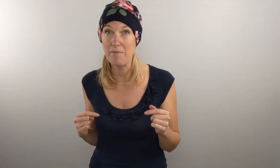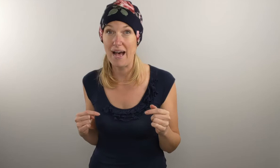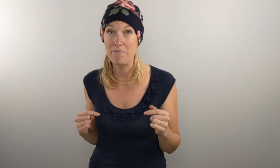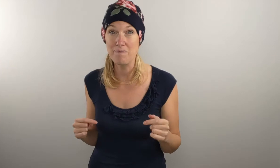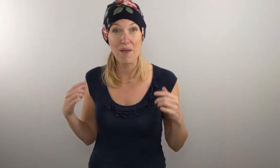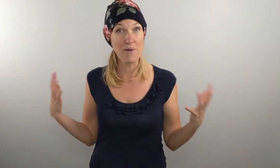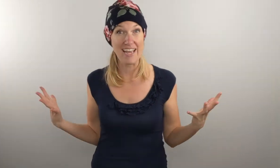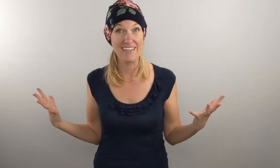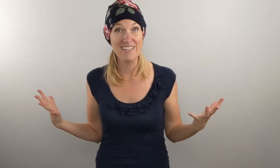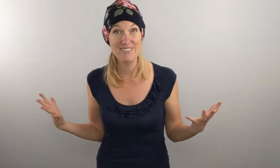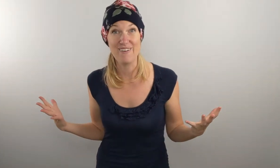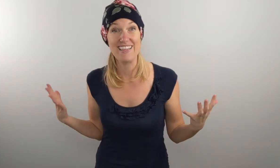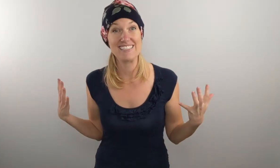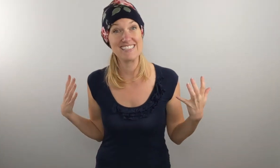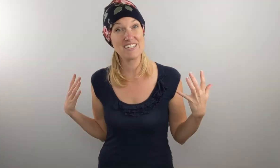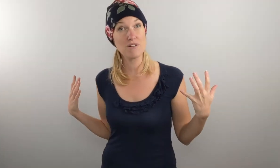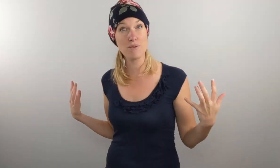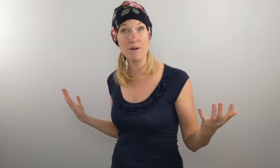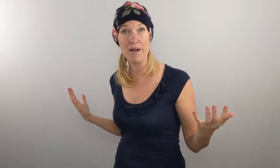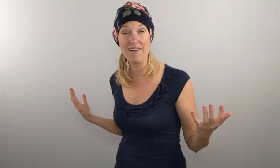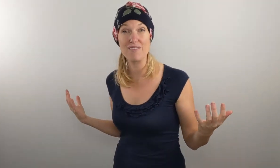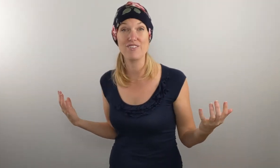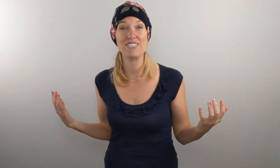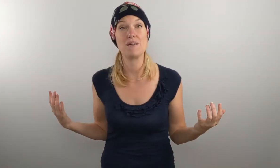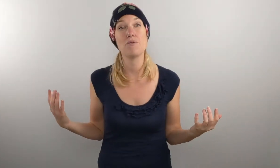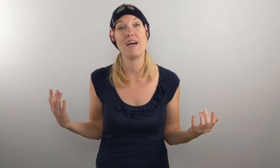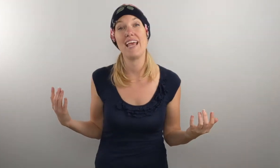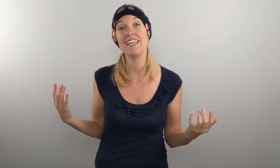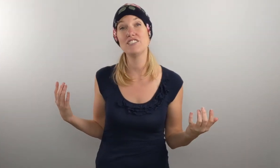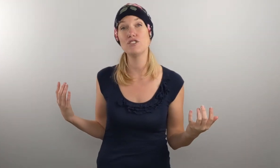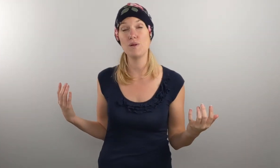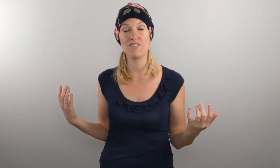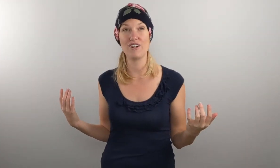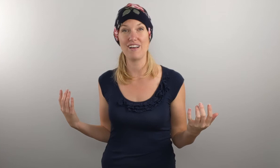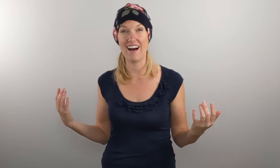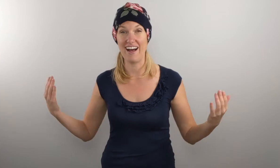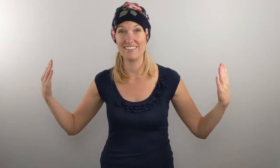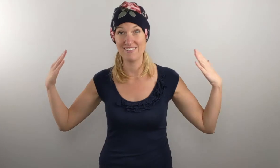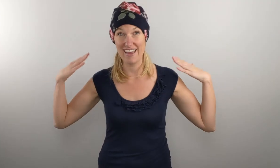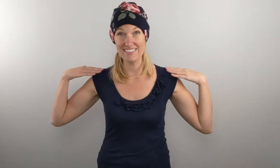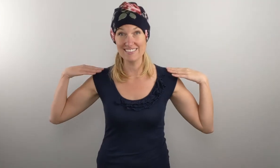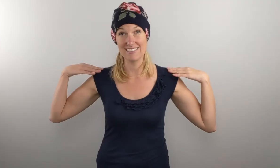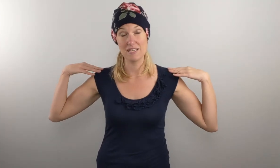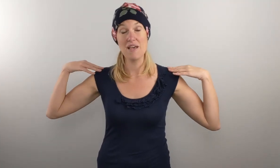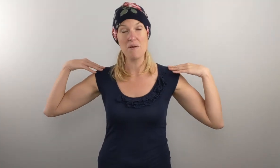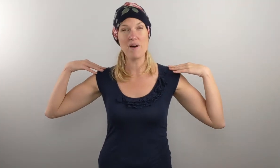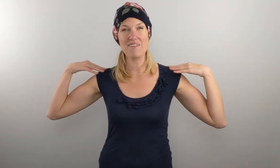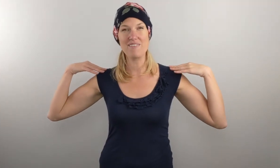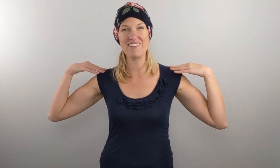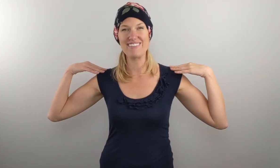up. Okay, so let's get started right away with verse number 1. Angels We Have Heard on High. So angels is one that we've learned, or